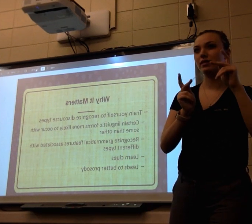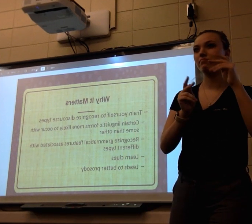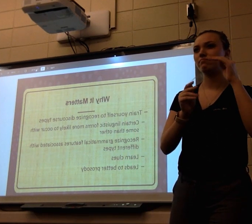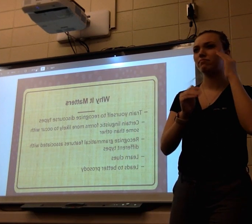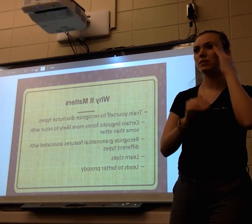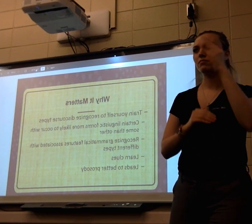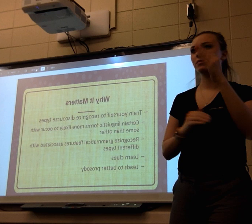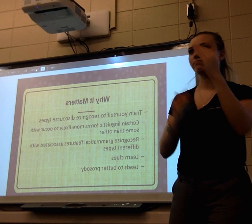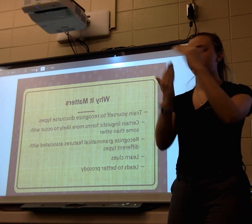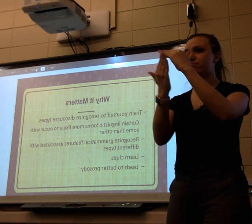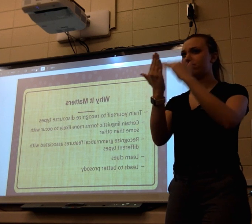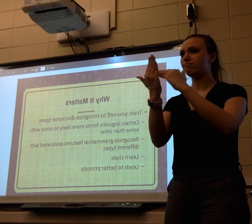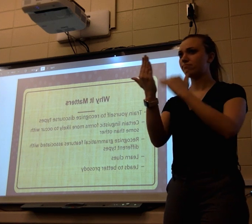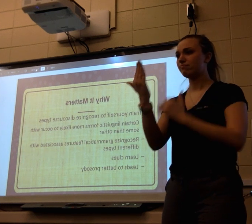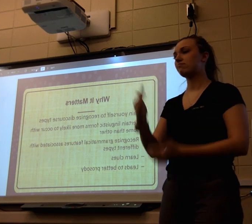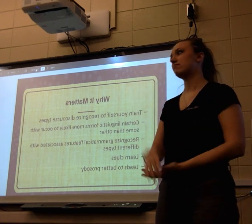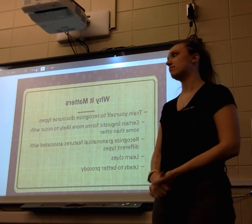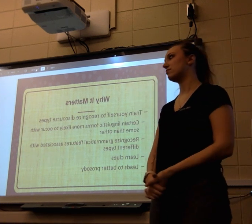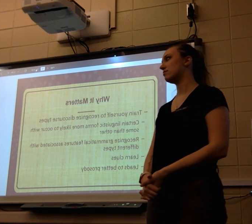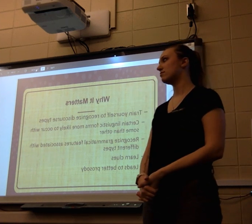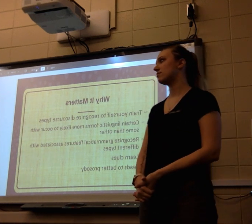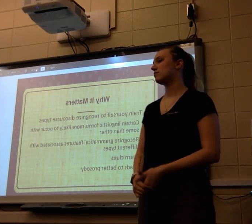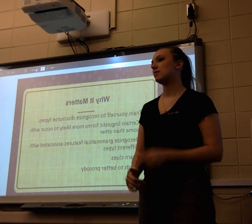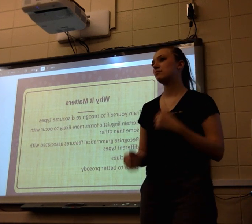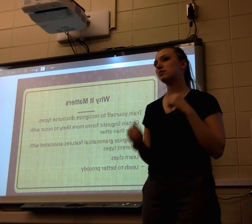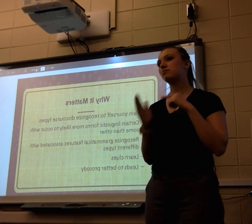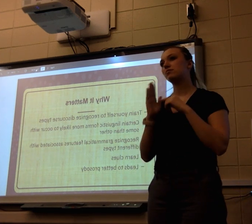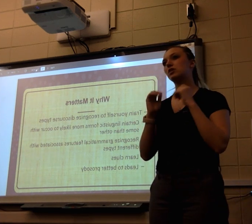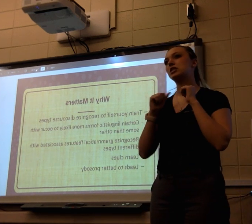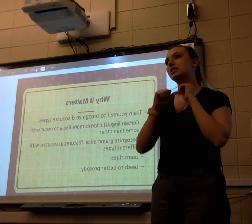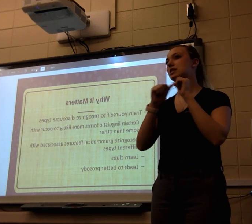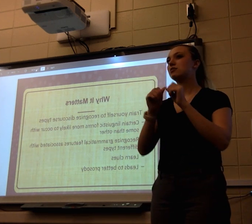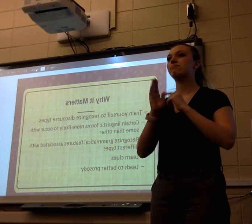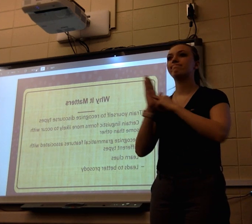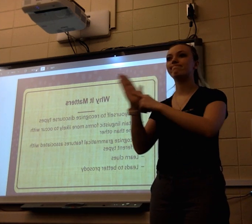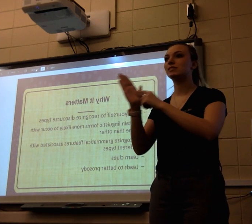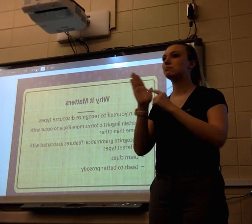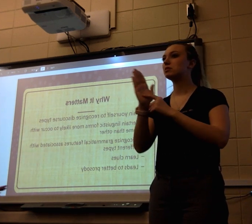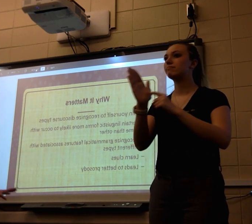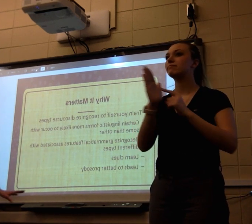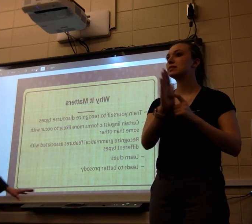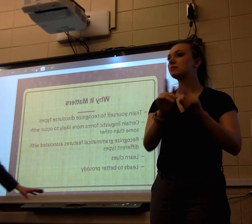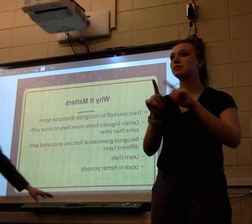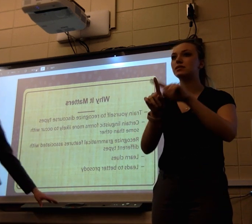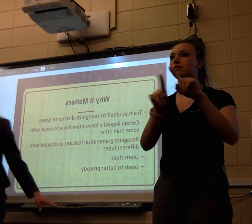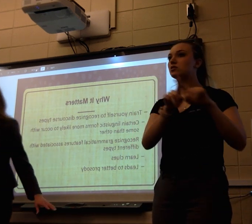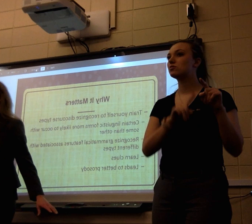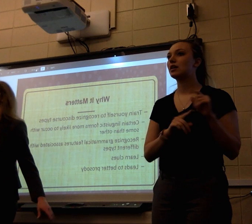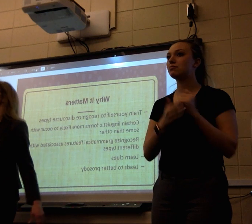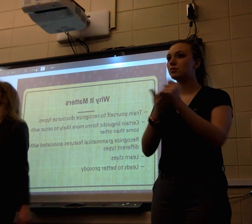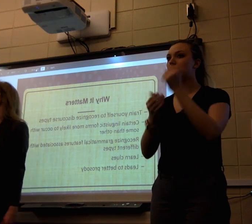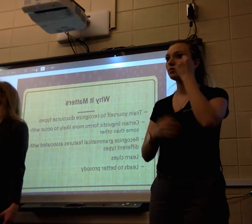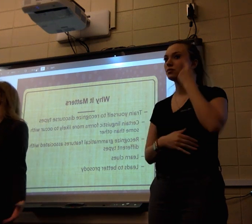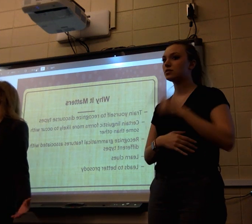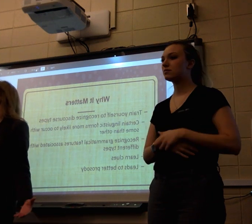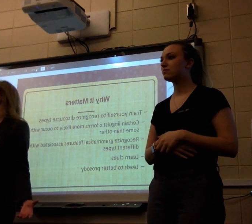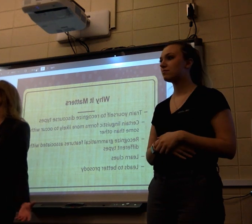Right? I'm going to start giving you more examples so you understand that. But the whole piece of discourse map is we just want better